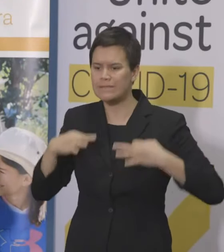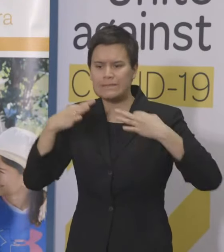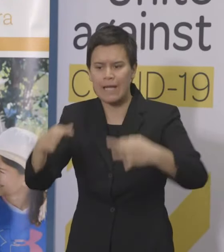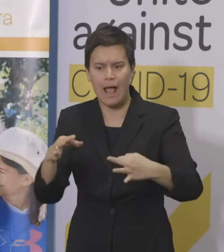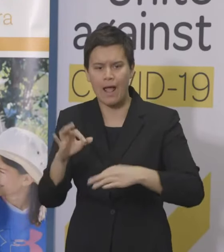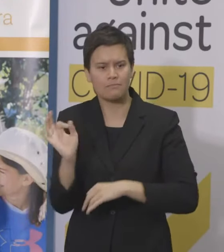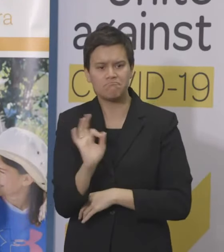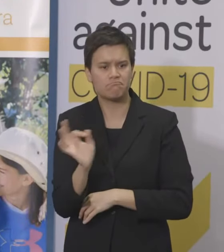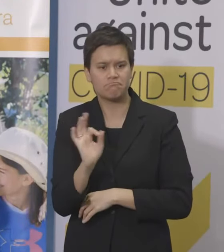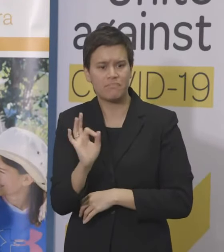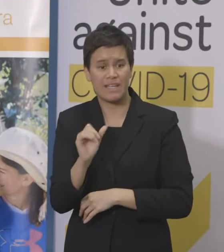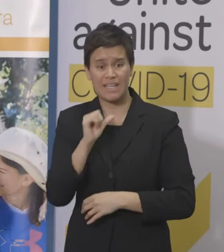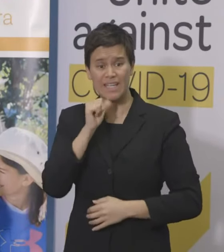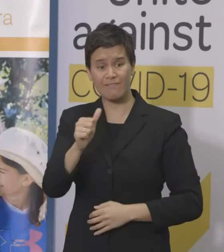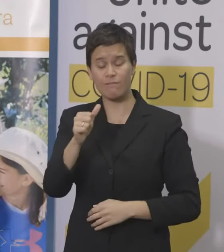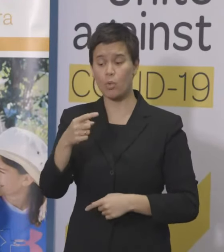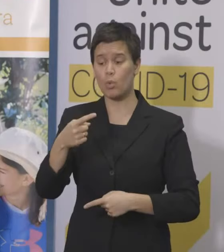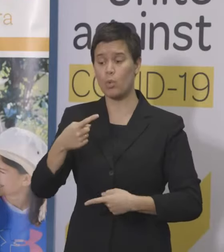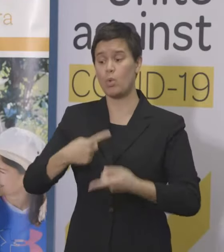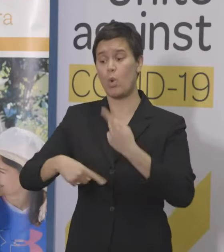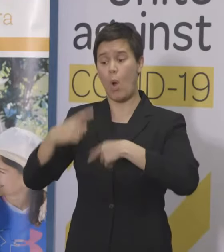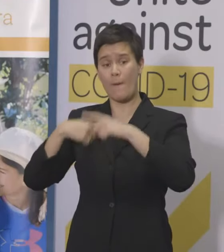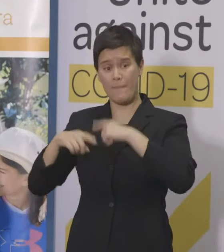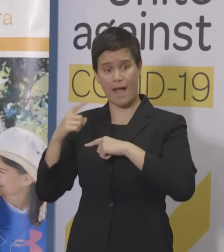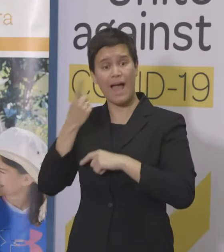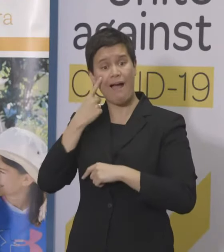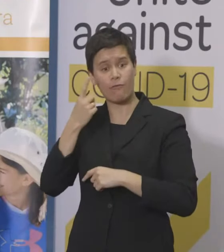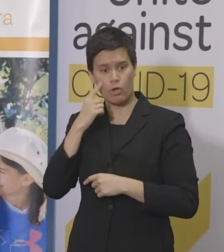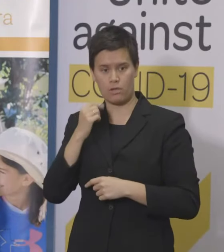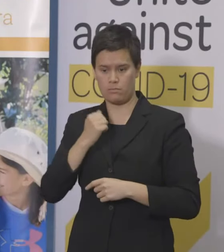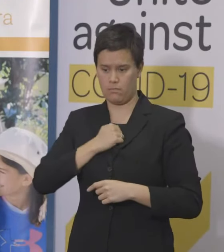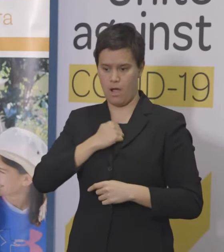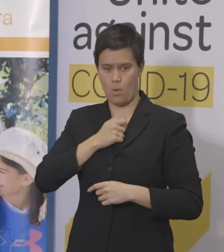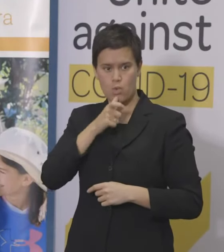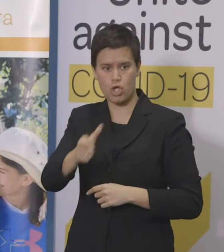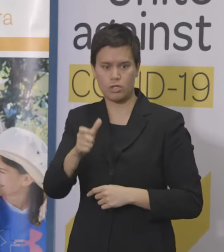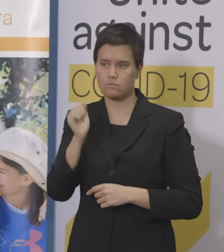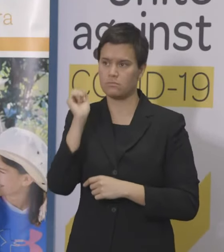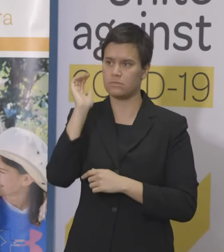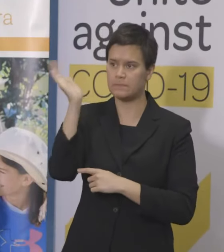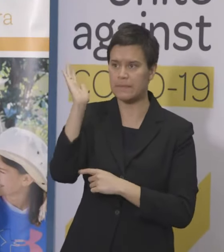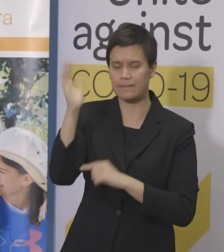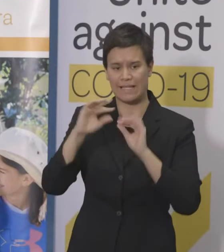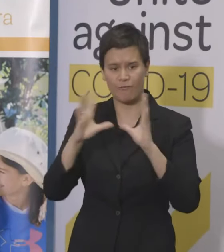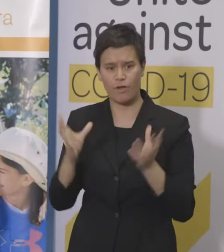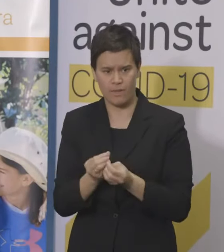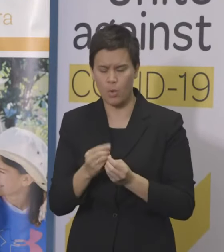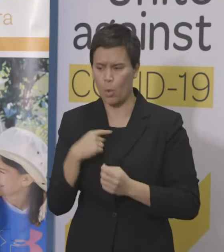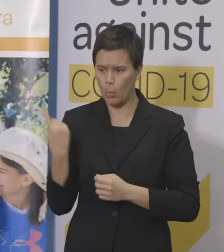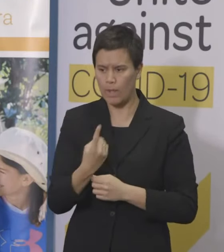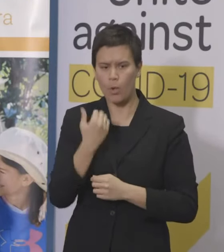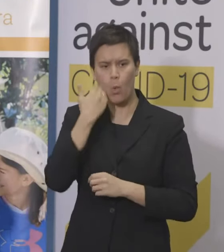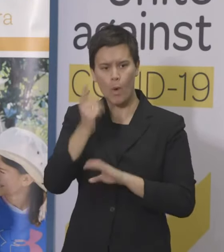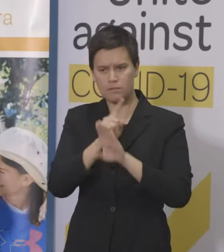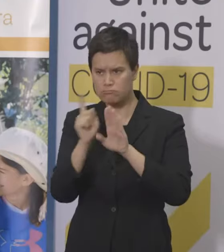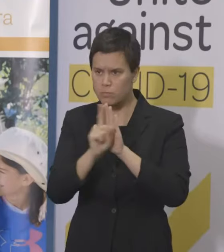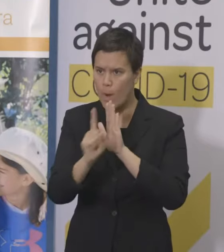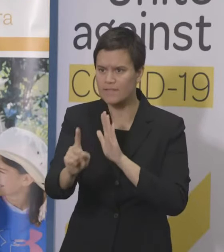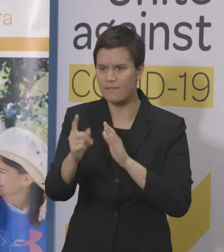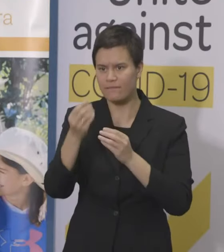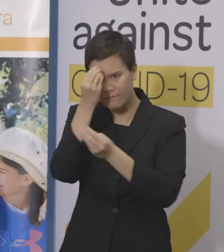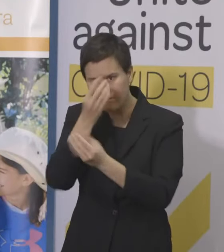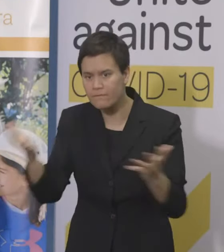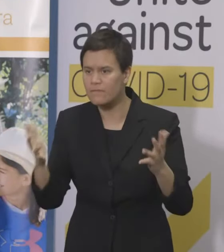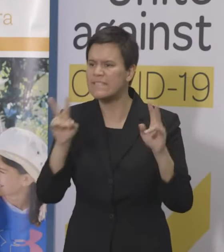the statements that we made at the time, we were, as we have right through this, proactively addressing and identifying what the issues